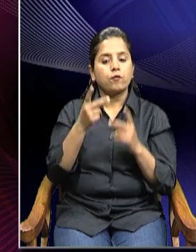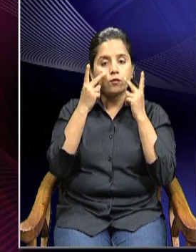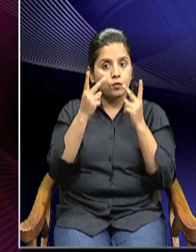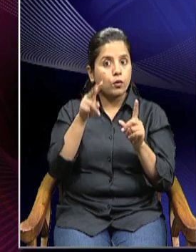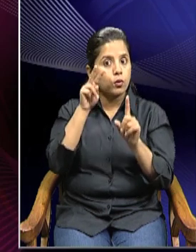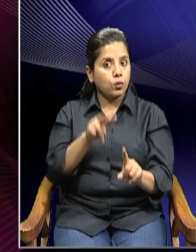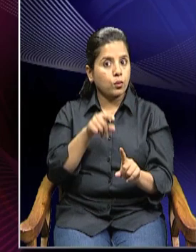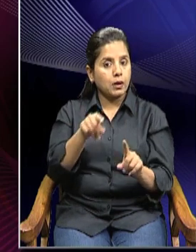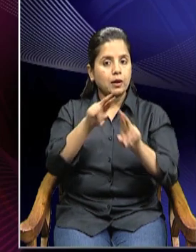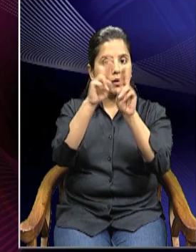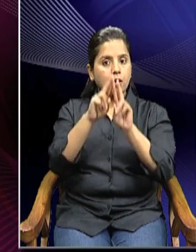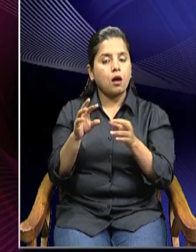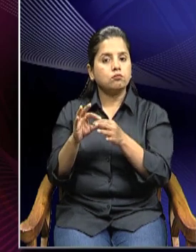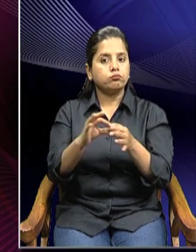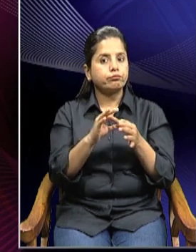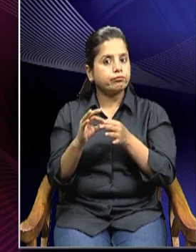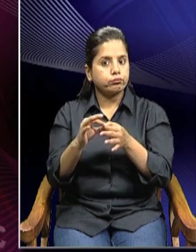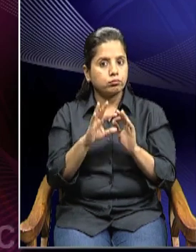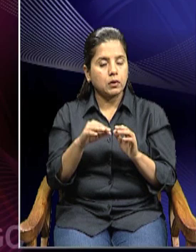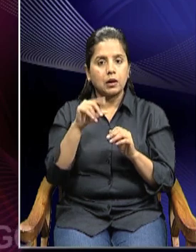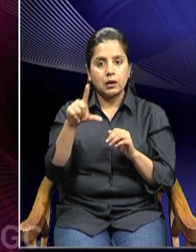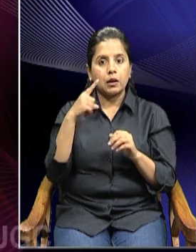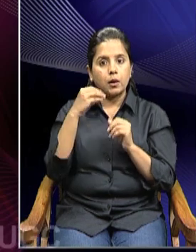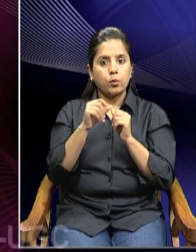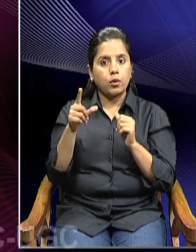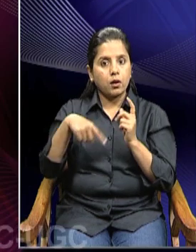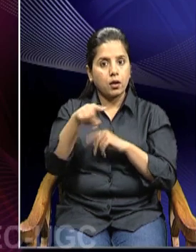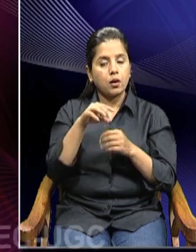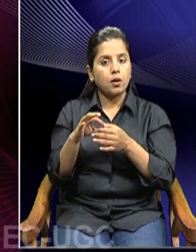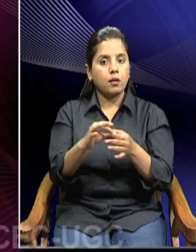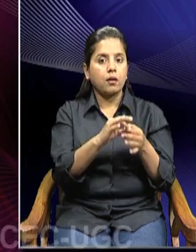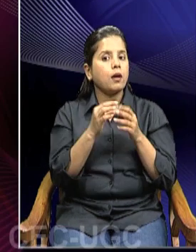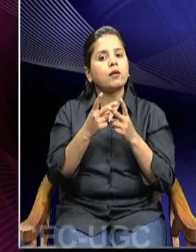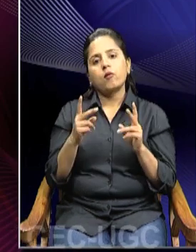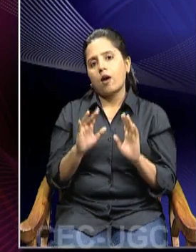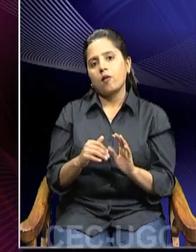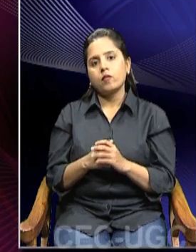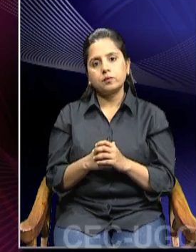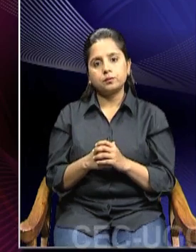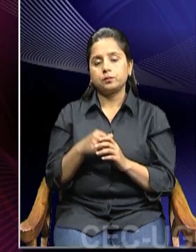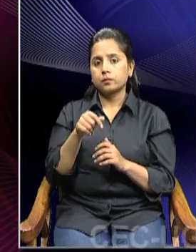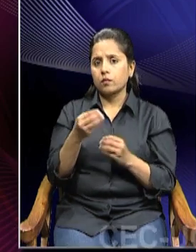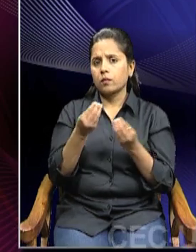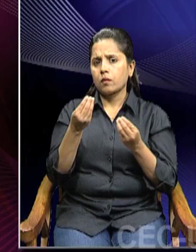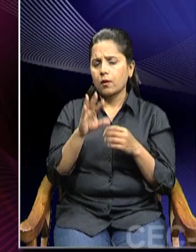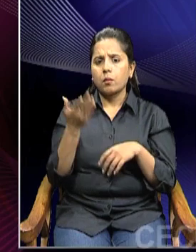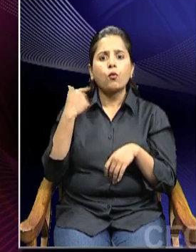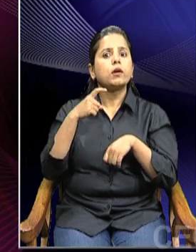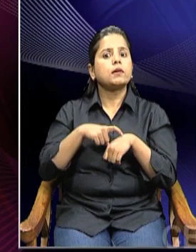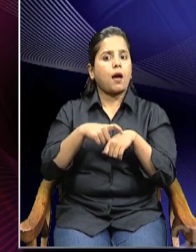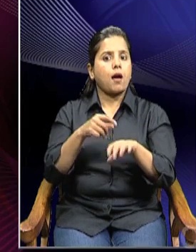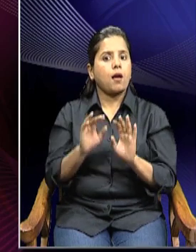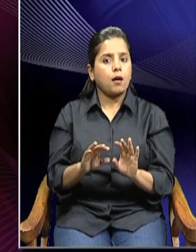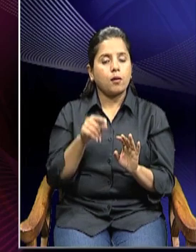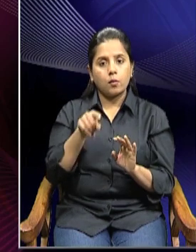of international relations, the liberal view of international relations. There were certain times